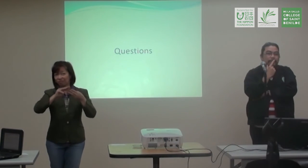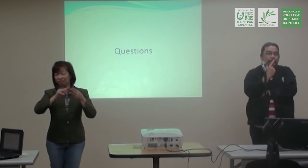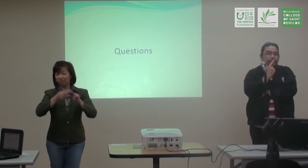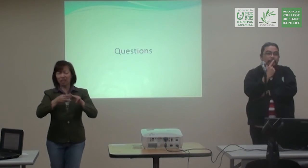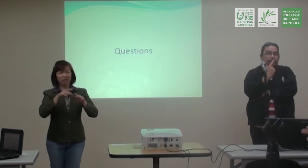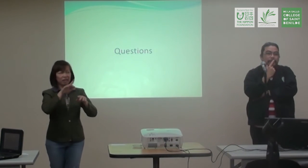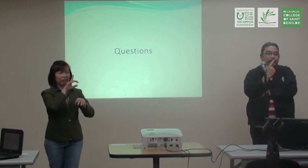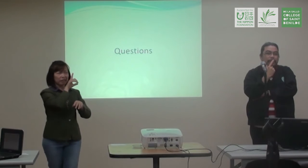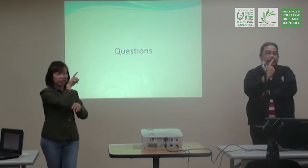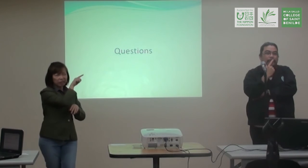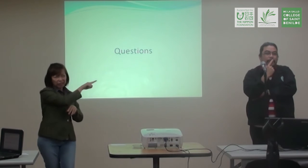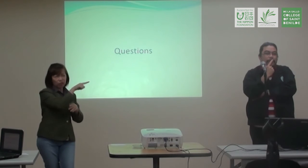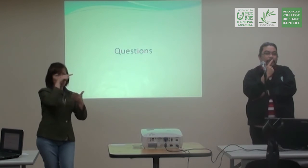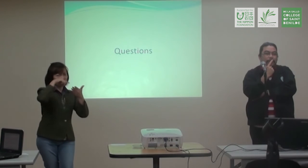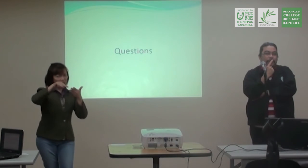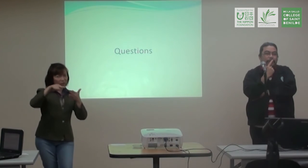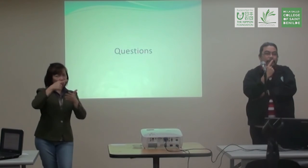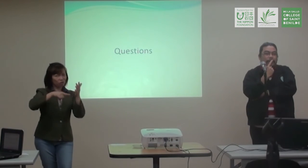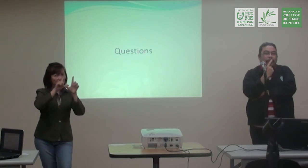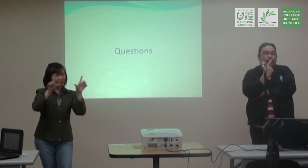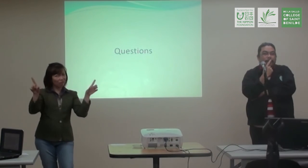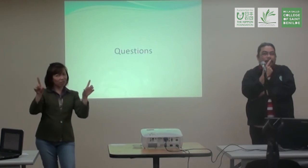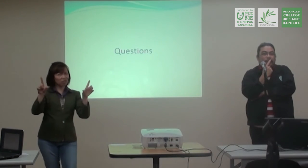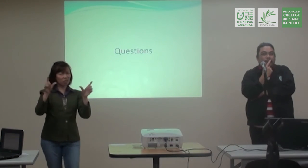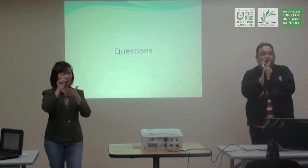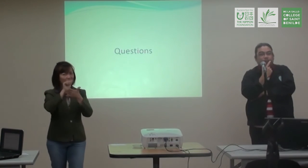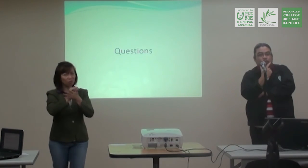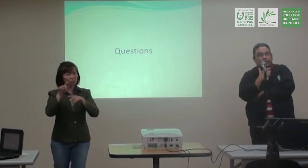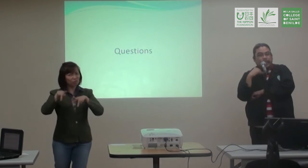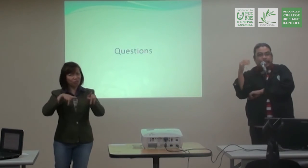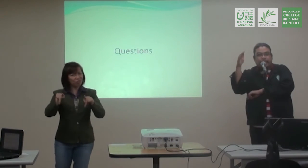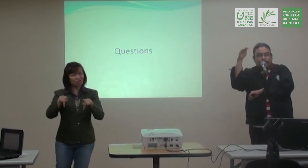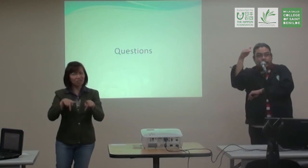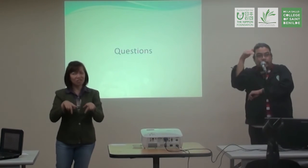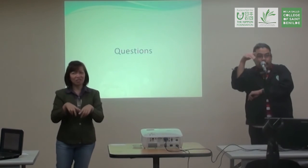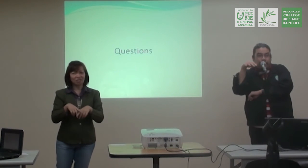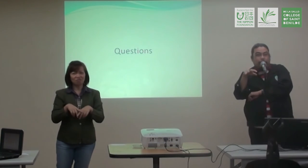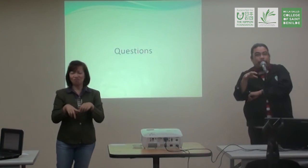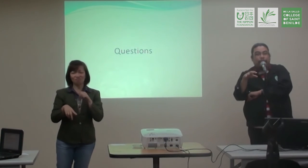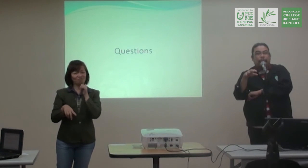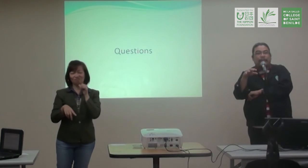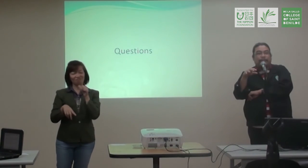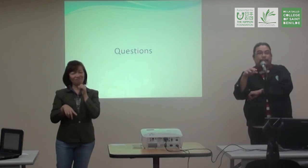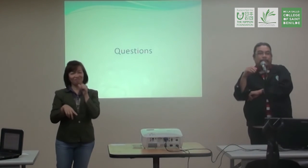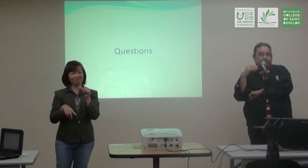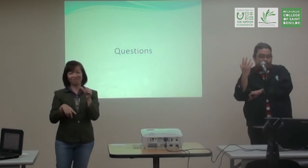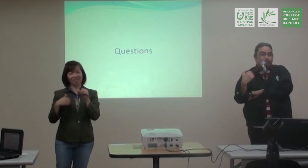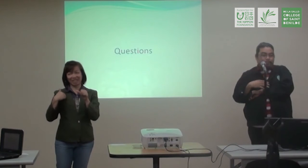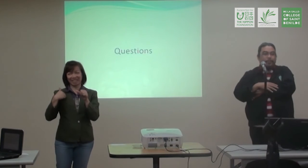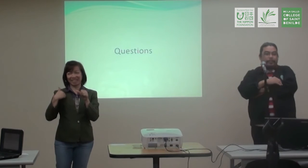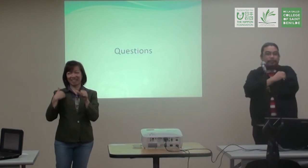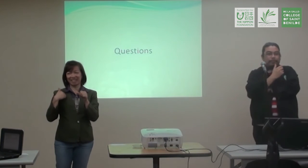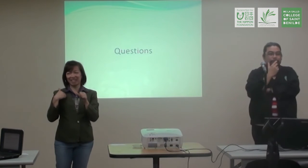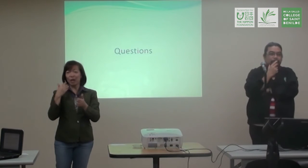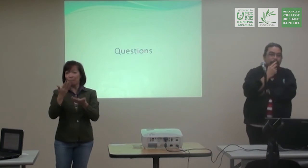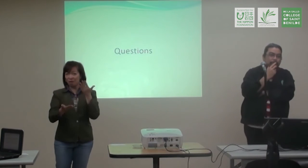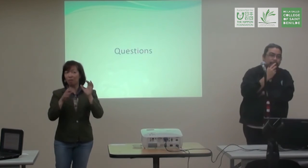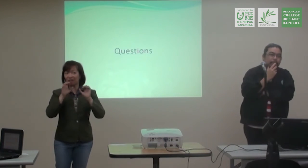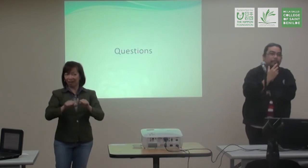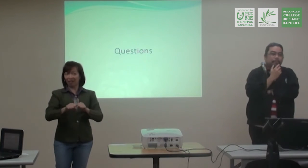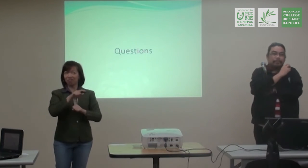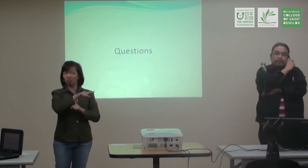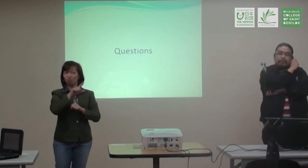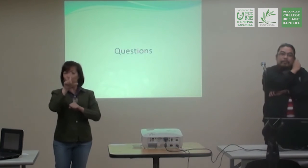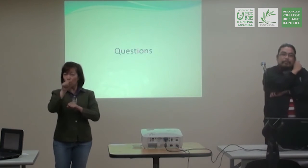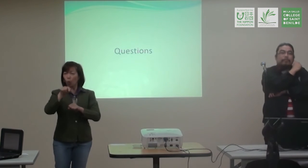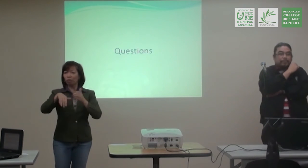levels of academic performance these students have? Well, unfortunately, I did not go deeper into that. Maybe you could, because it could